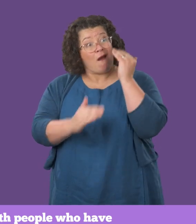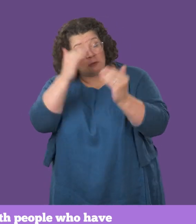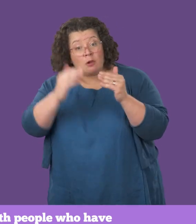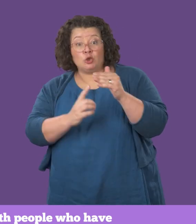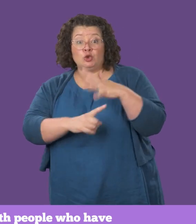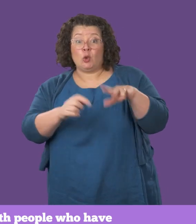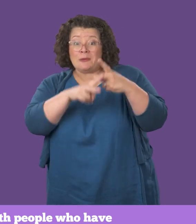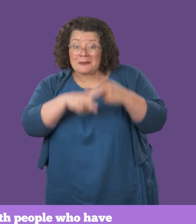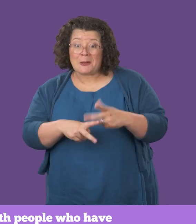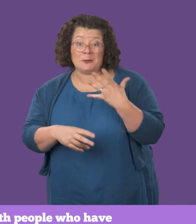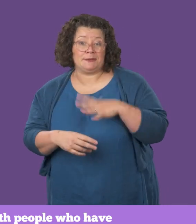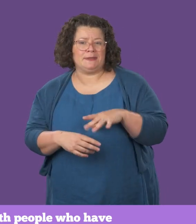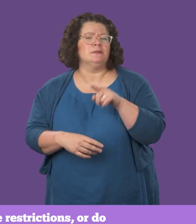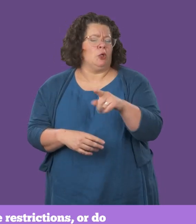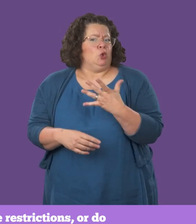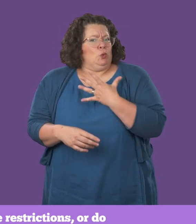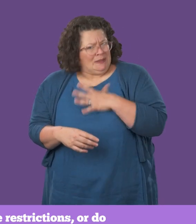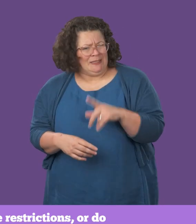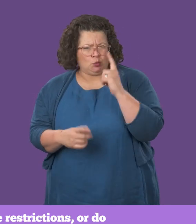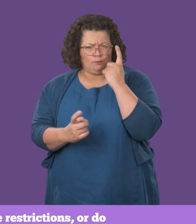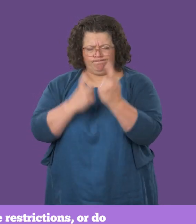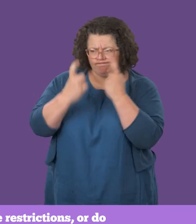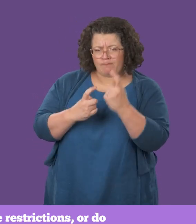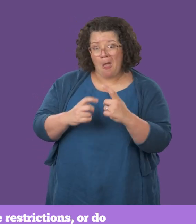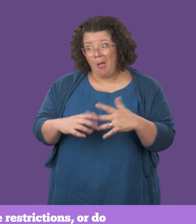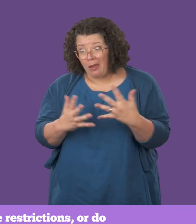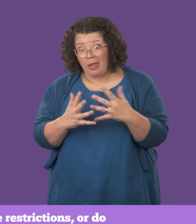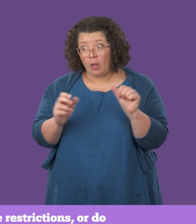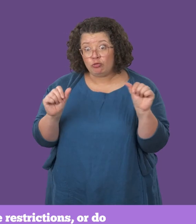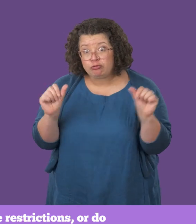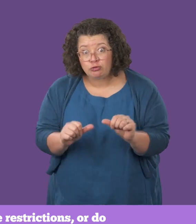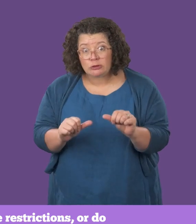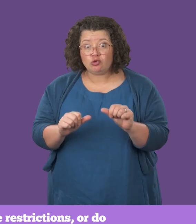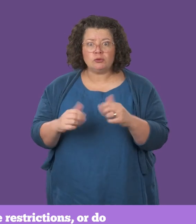care needs, you need to be thinking, do any of the restrictions or do any of the